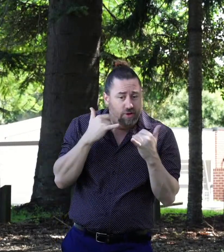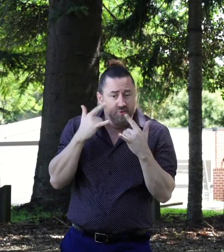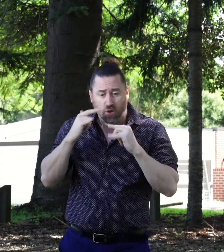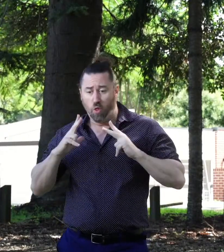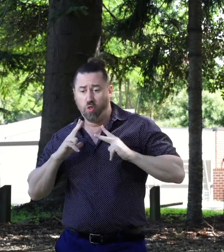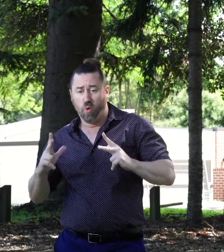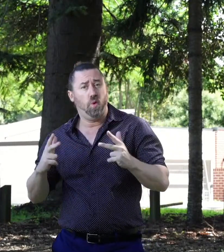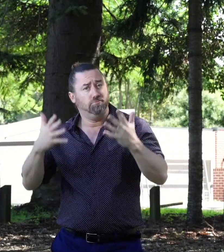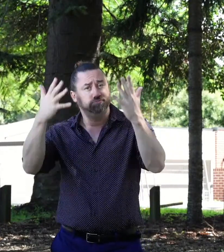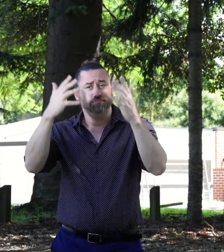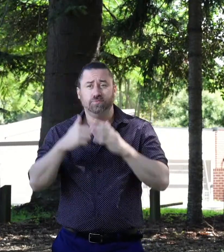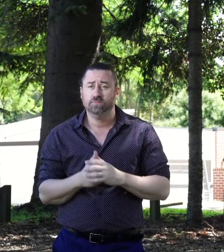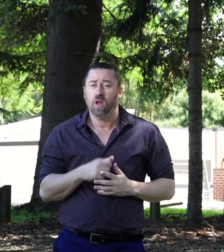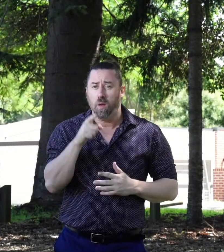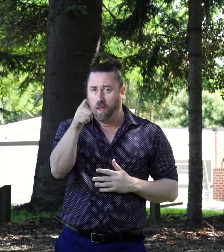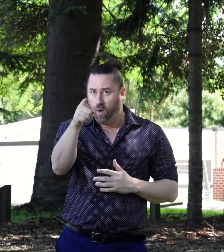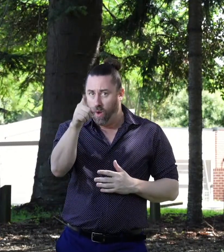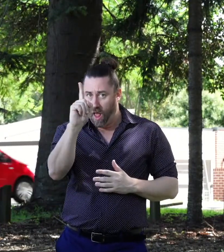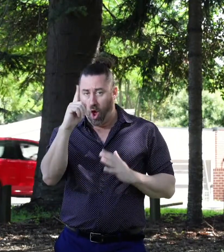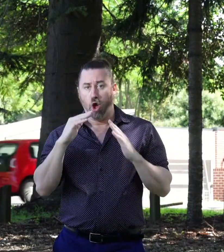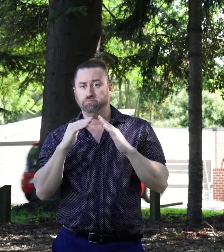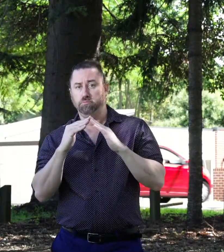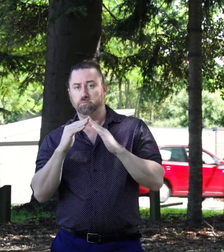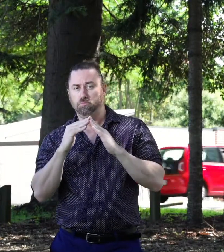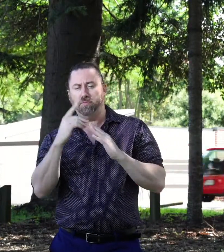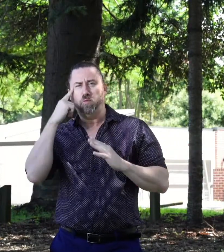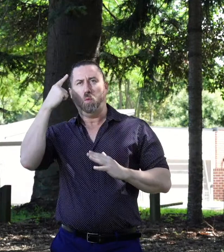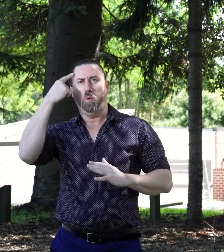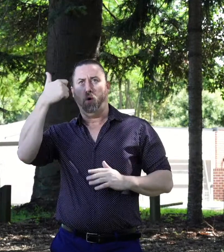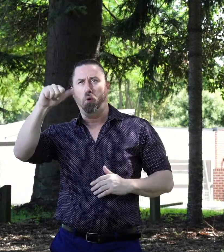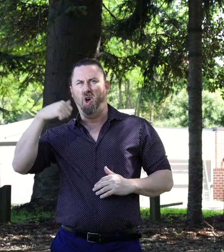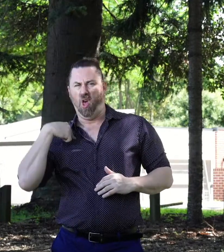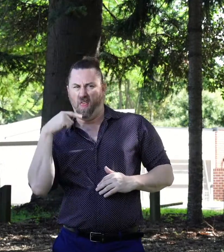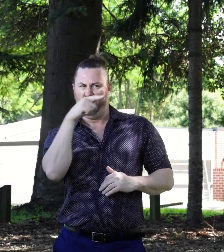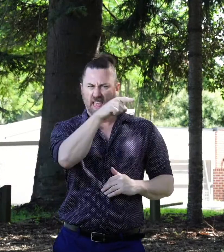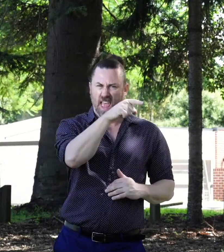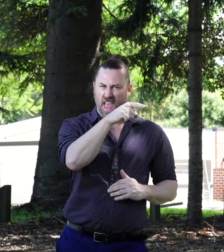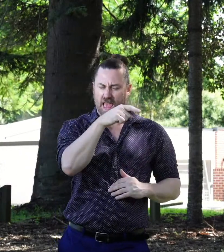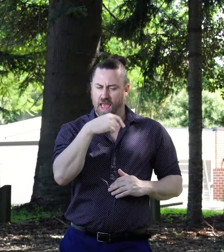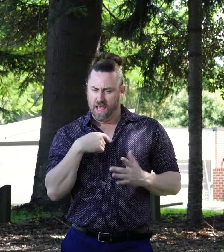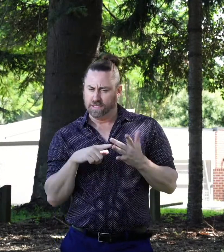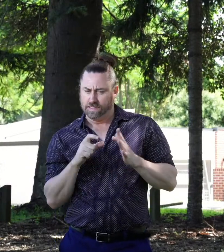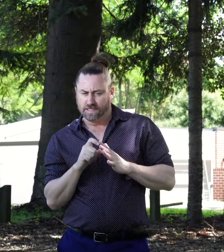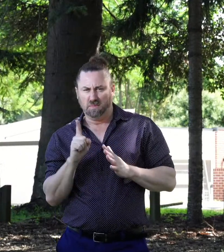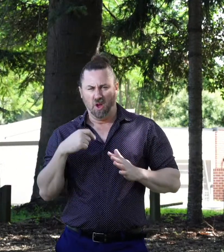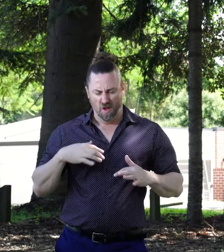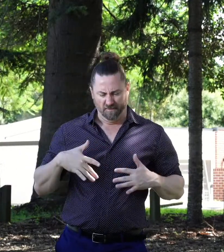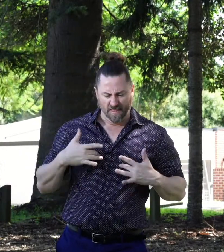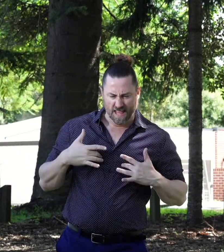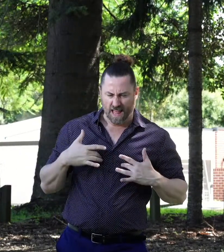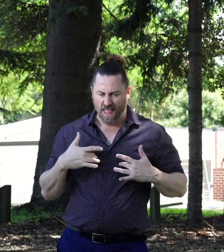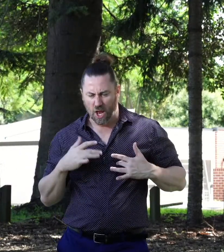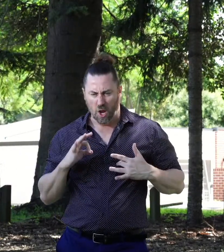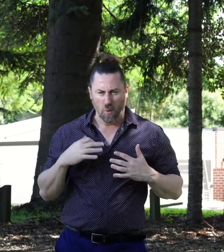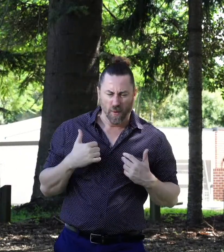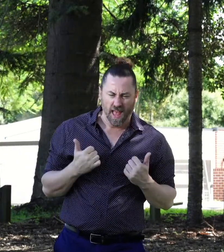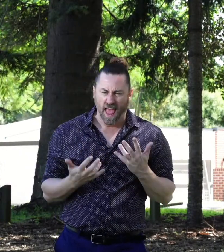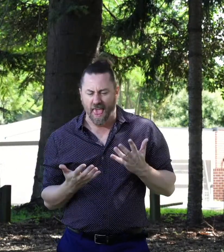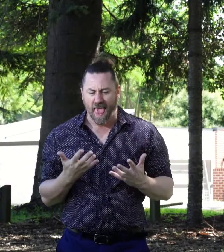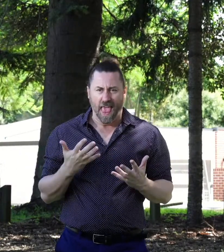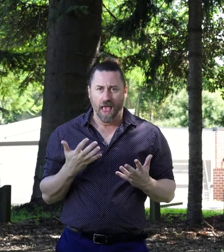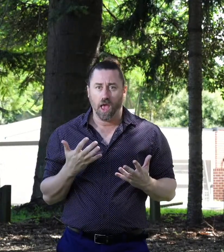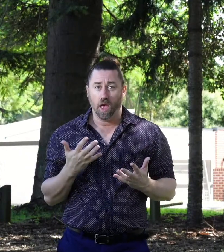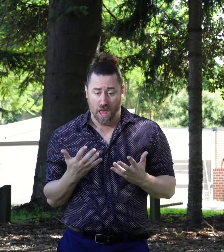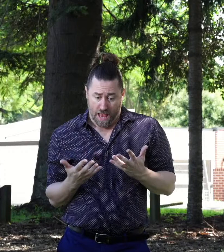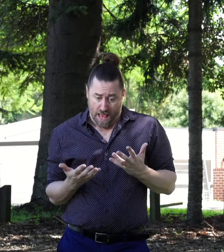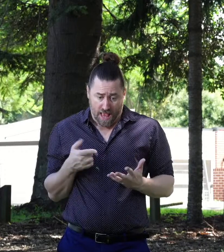if you are at home and you've been to any of those places and you're sort of thinking, oh, I'm not feeling too well, don't think about it, go and get